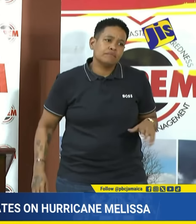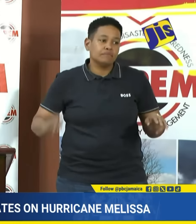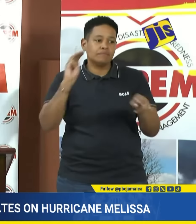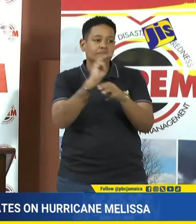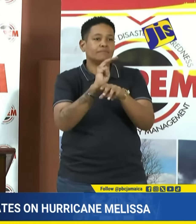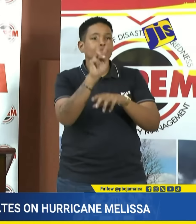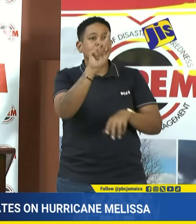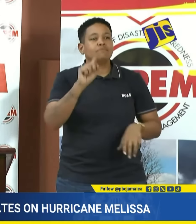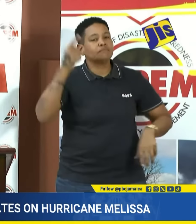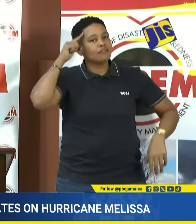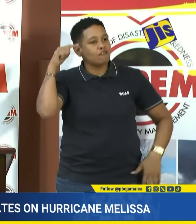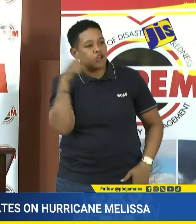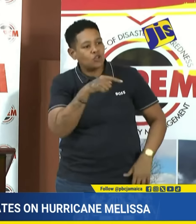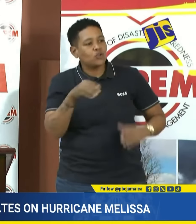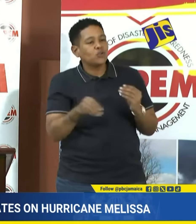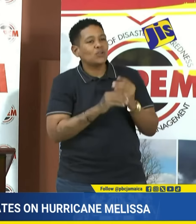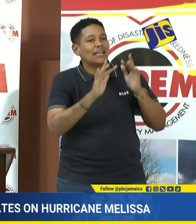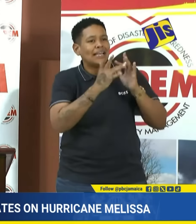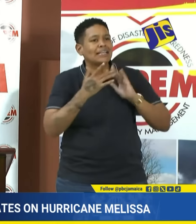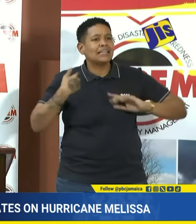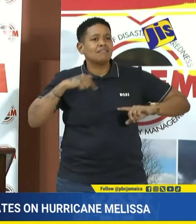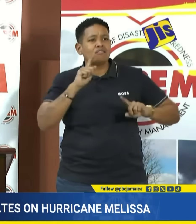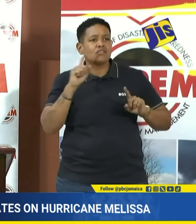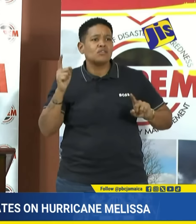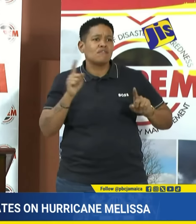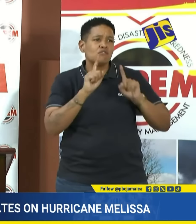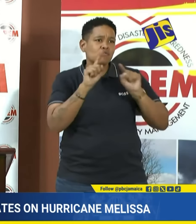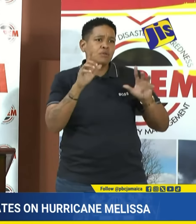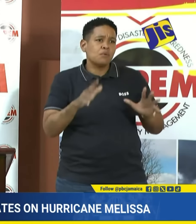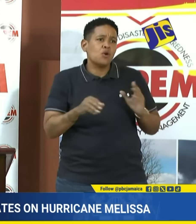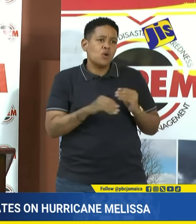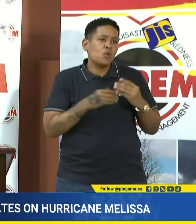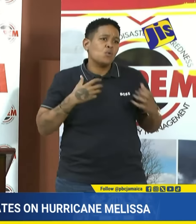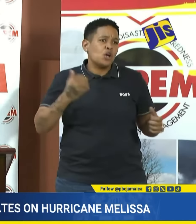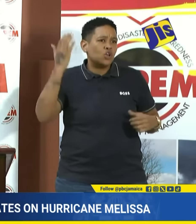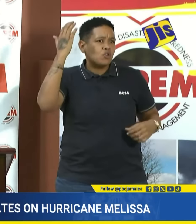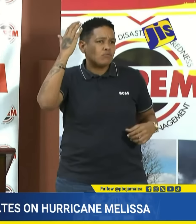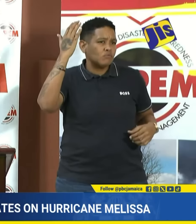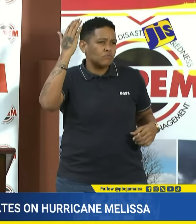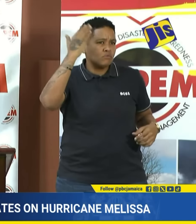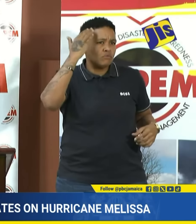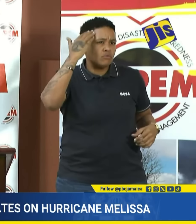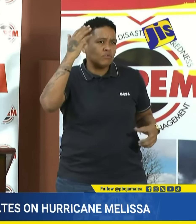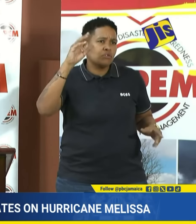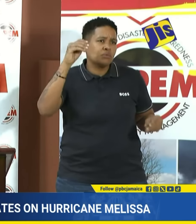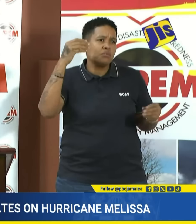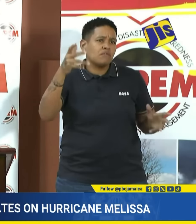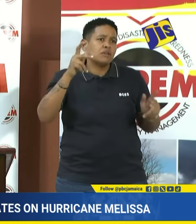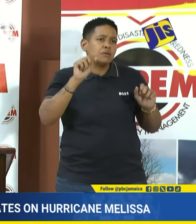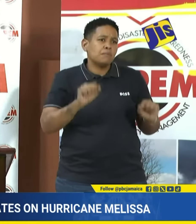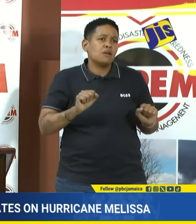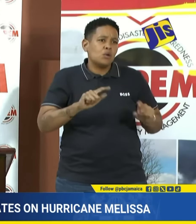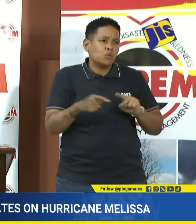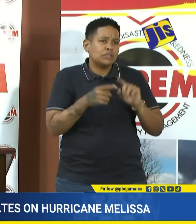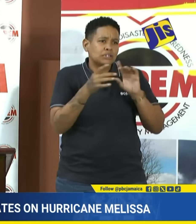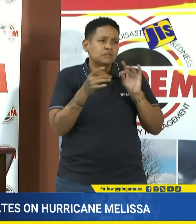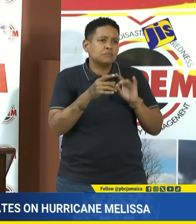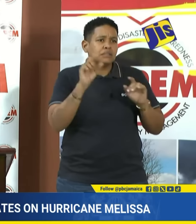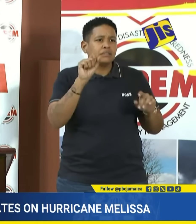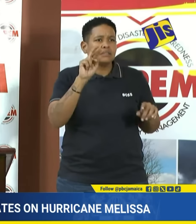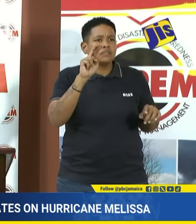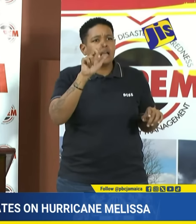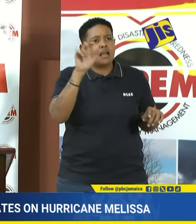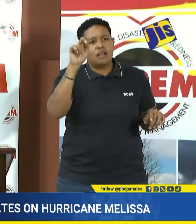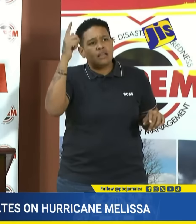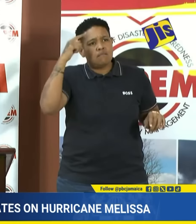Minister Vaz, this is for you. Internet for reporters. I just wanted to know if there is a provision possible when you speak to the Starlink